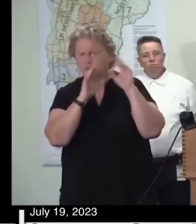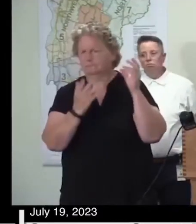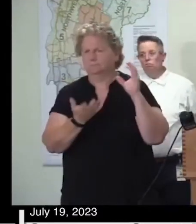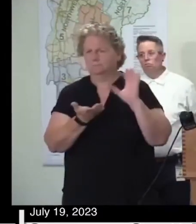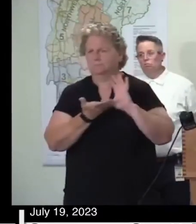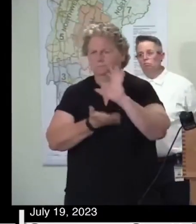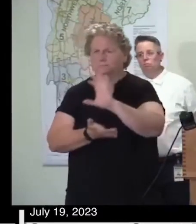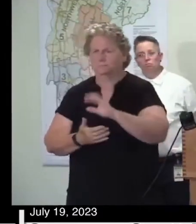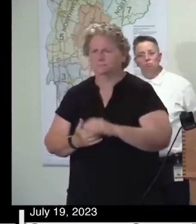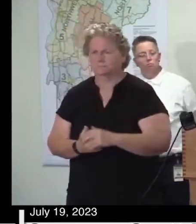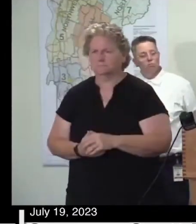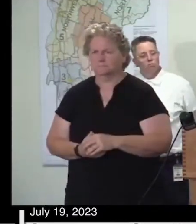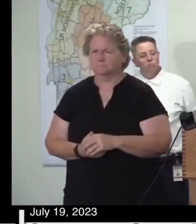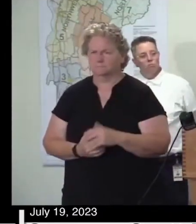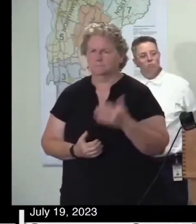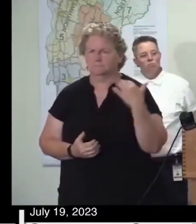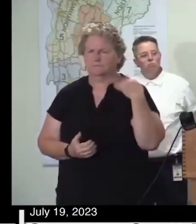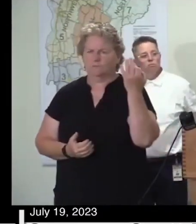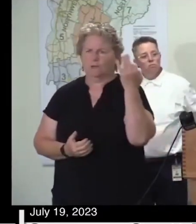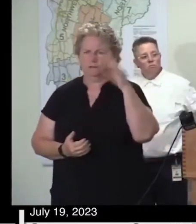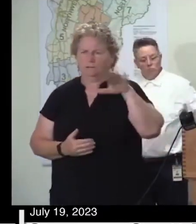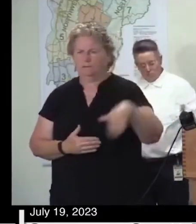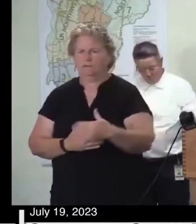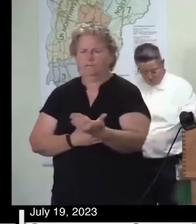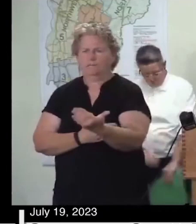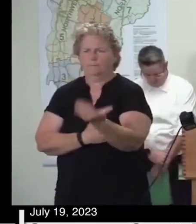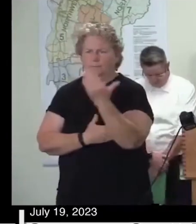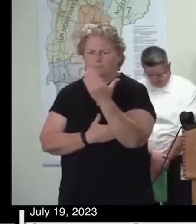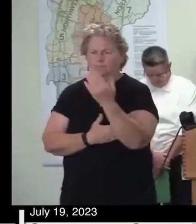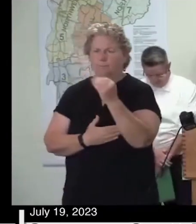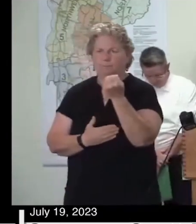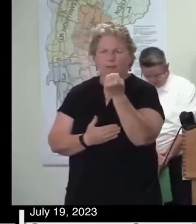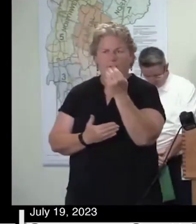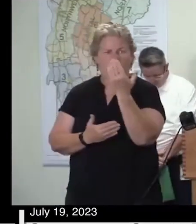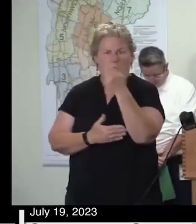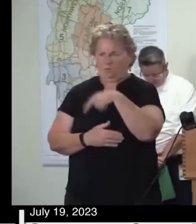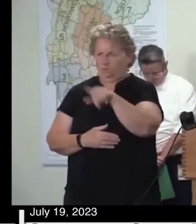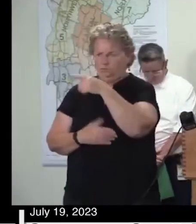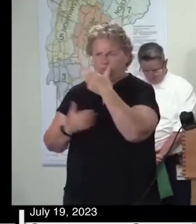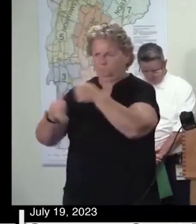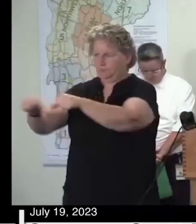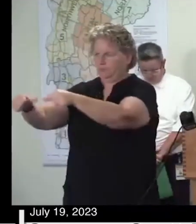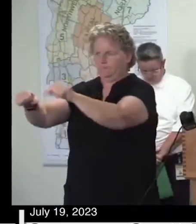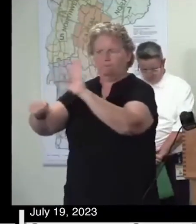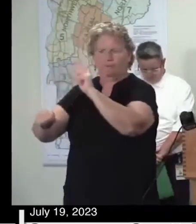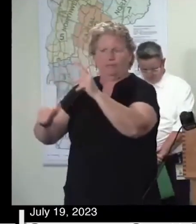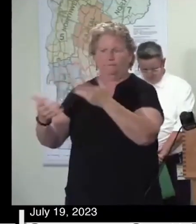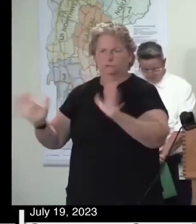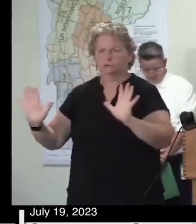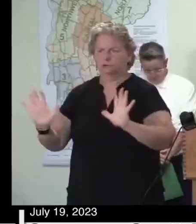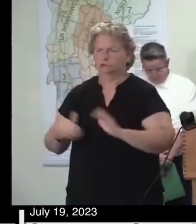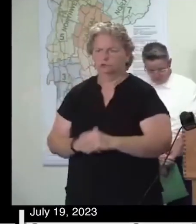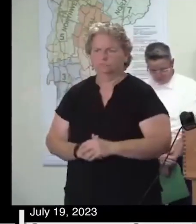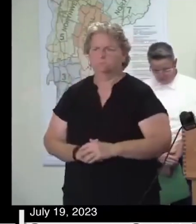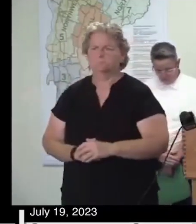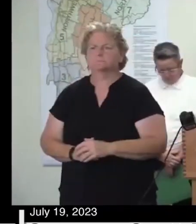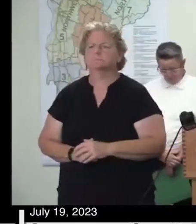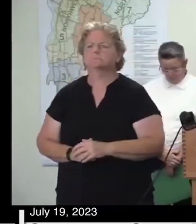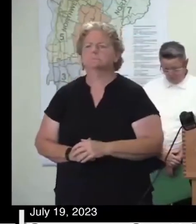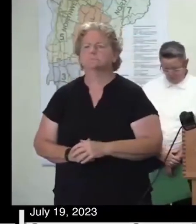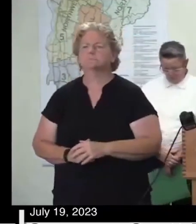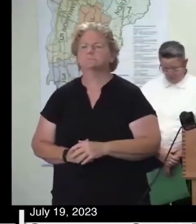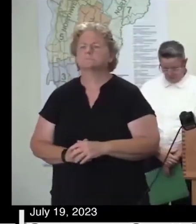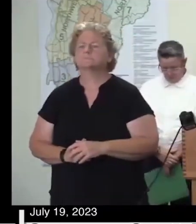accounts. So that's how quickly it turned. And we're just starting. And as I said, for Katrina, there were